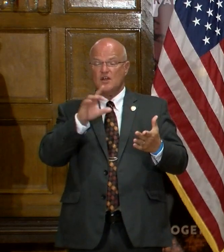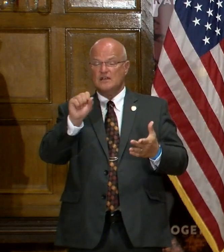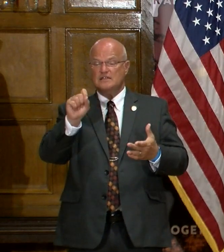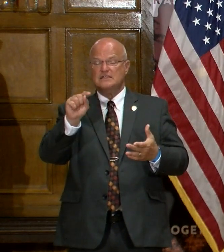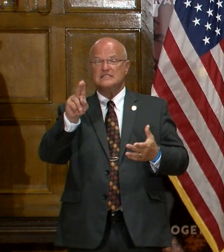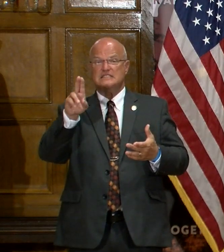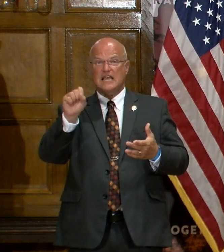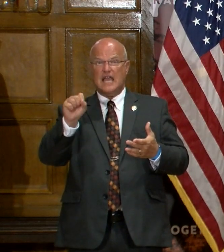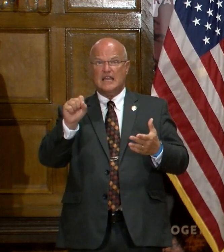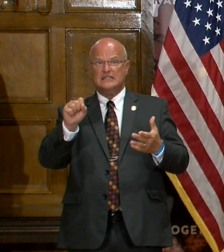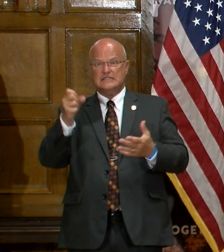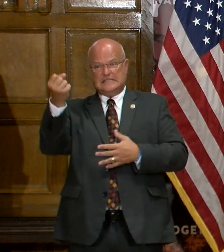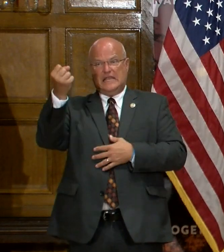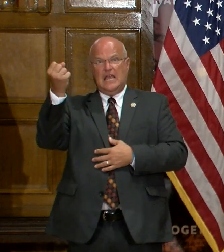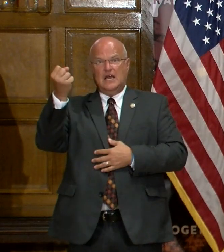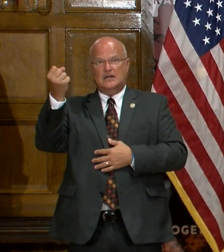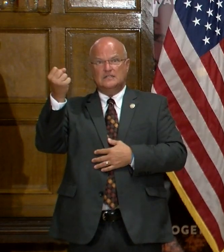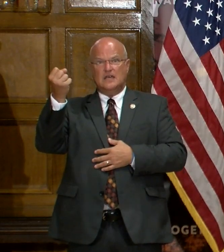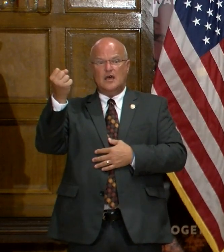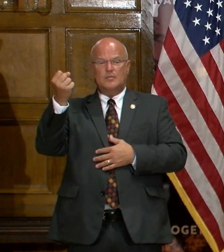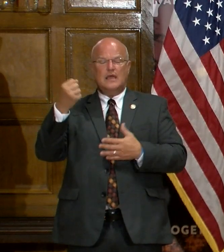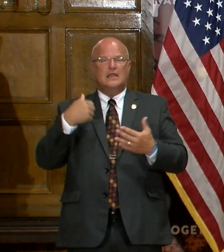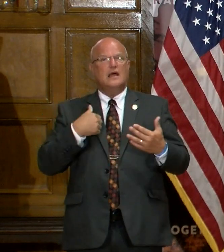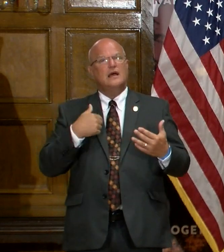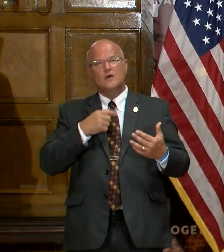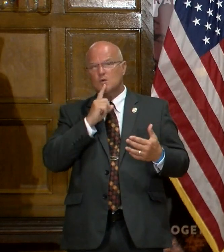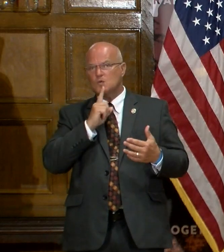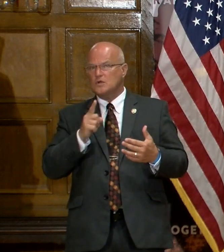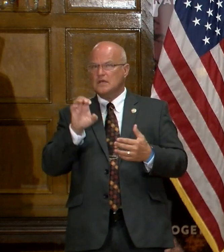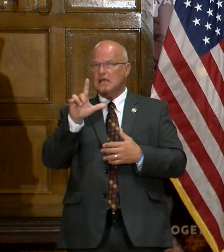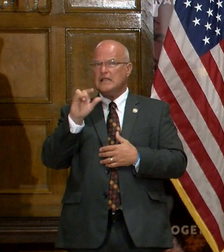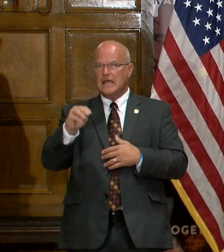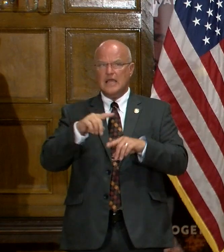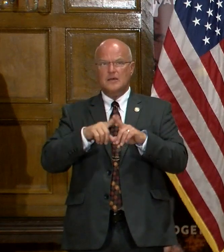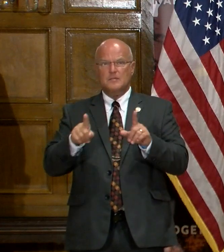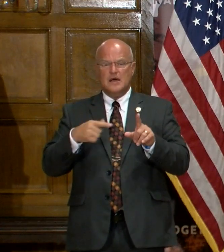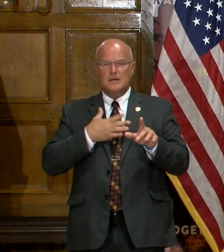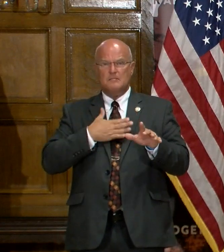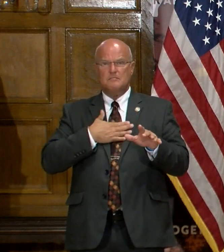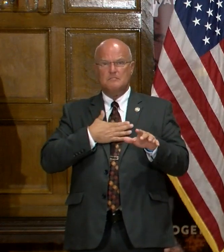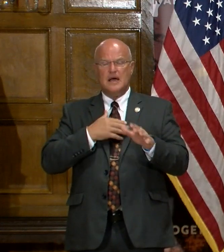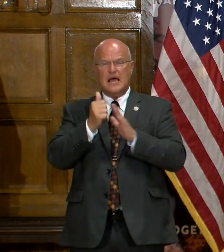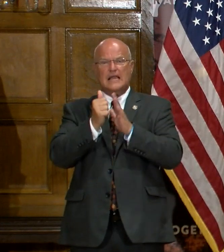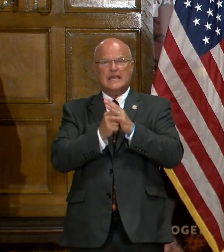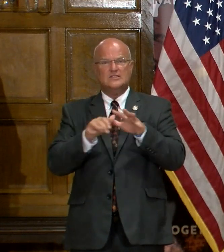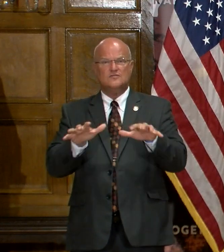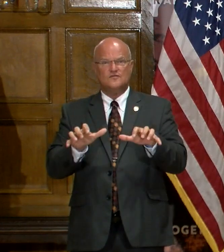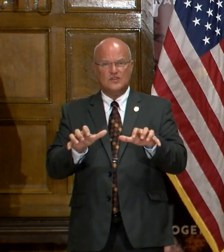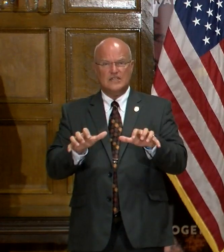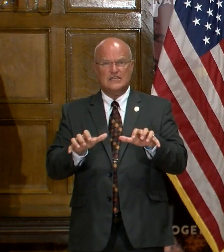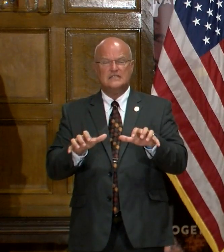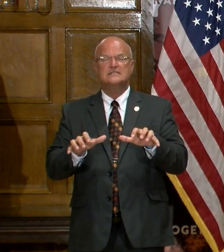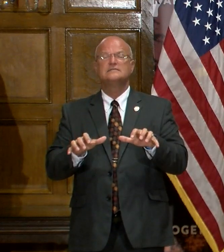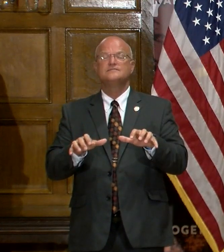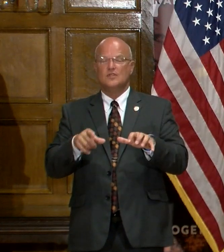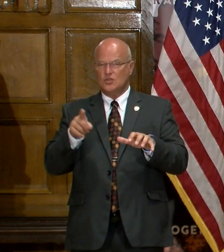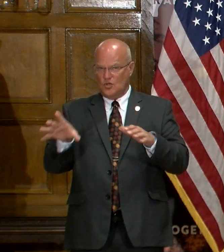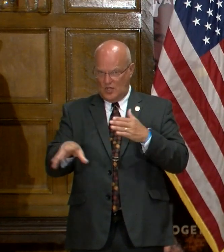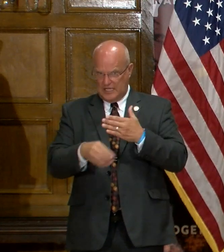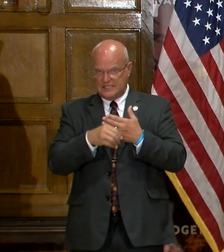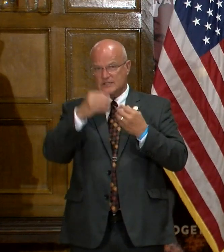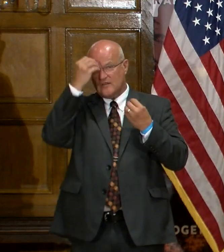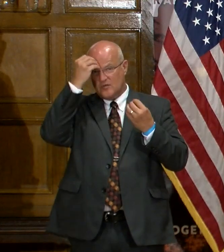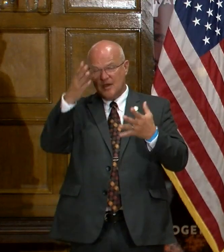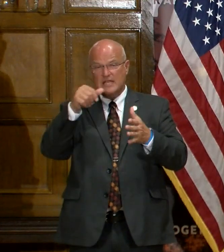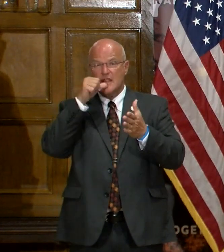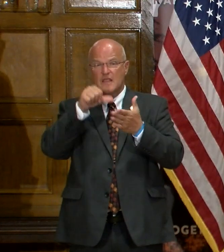status and it's held up, and though it is a legitimate claim, but you have a freeze or a hold on your account, you will be receiving additional information